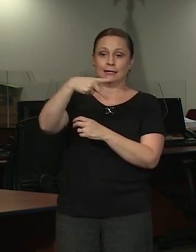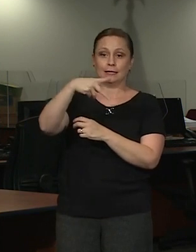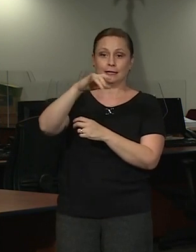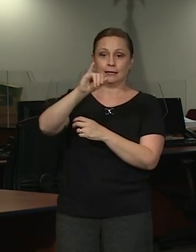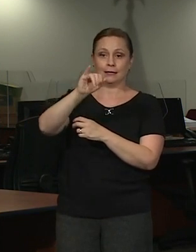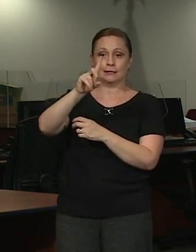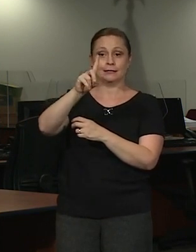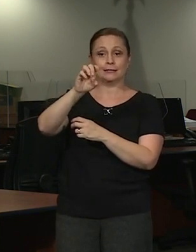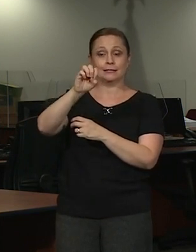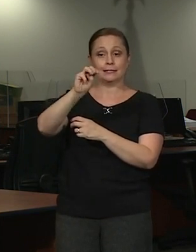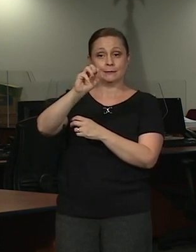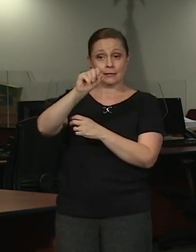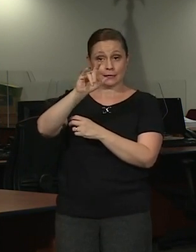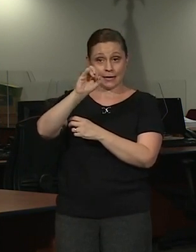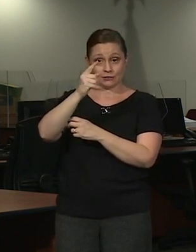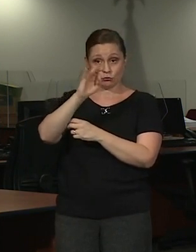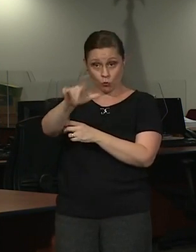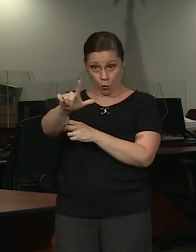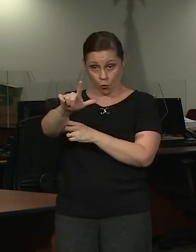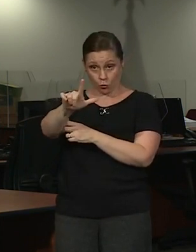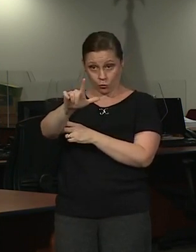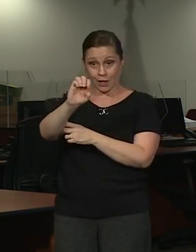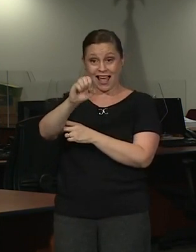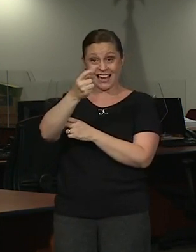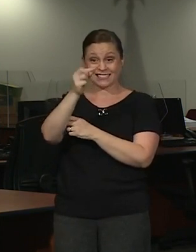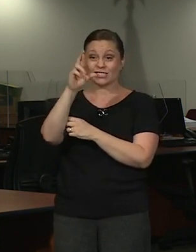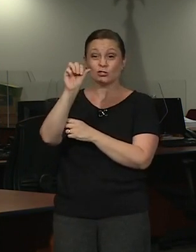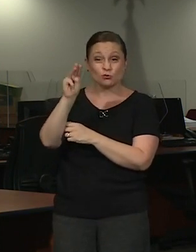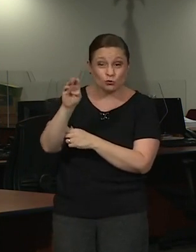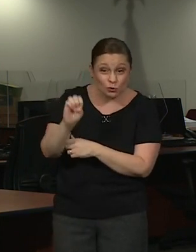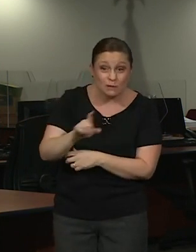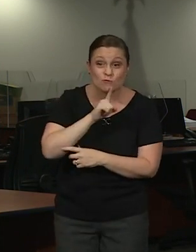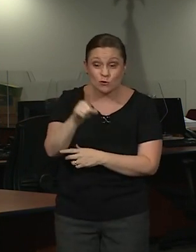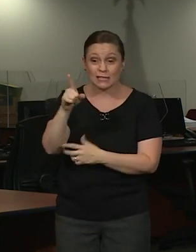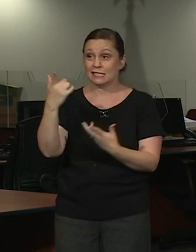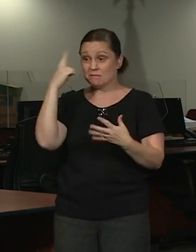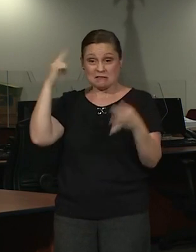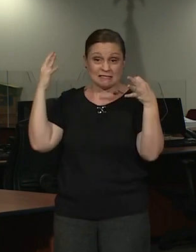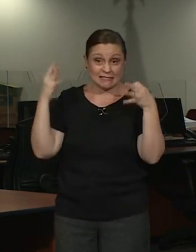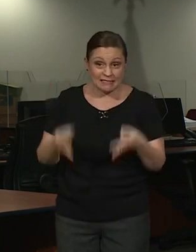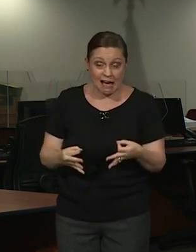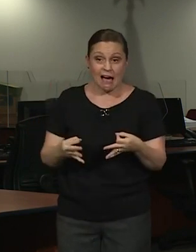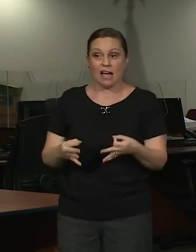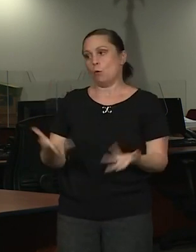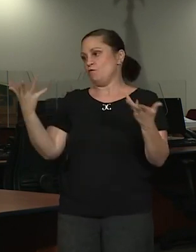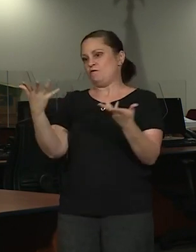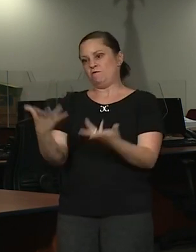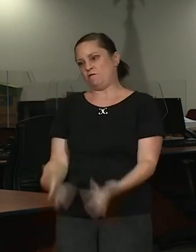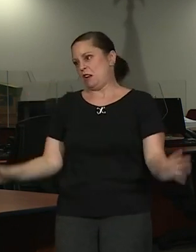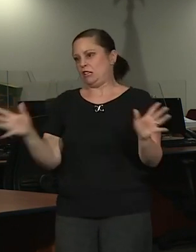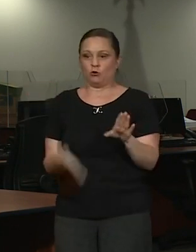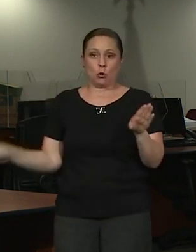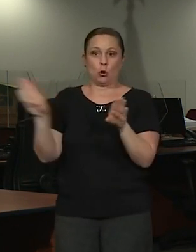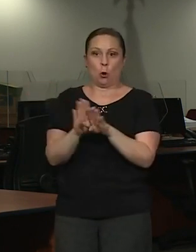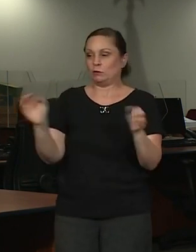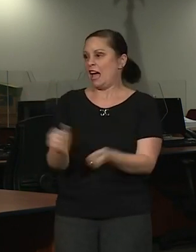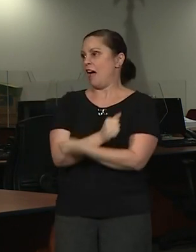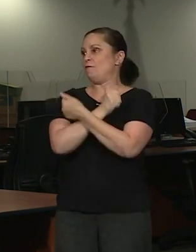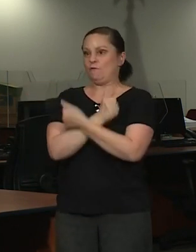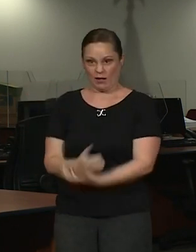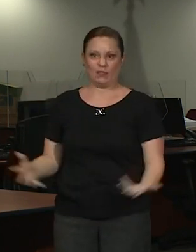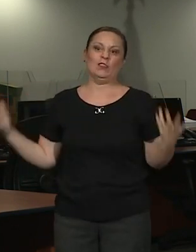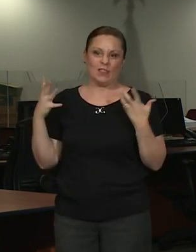epidemiological extreme, we would close everything down and have everyone stay inside and everyone wear masks. But the country would fall apart.